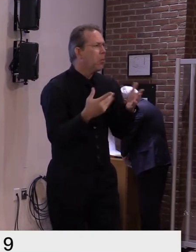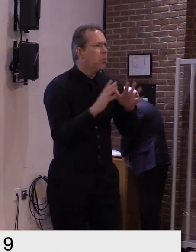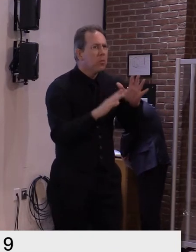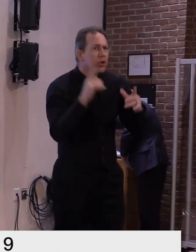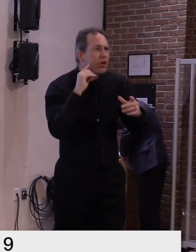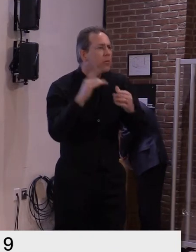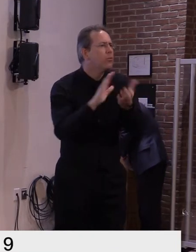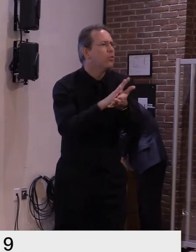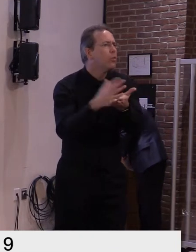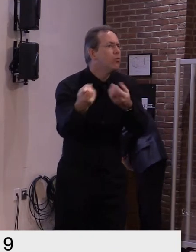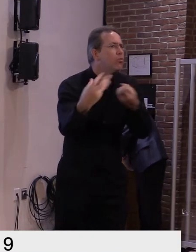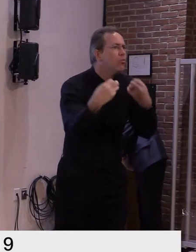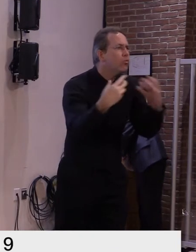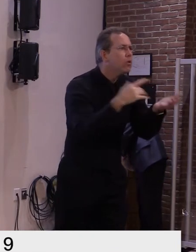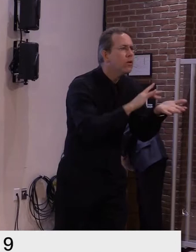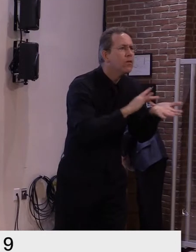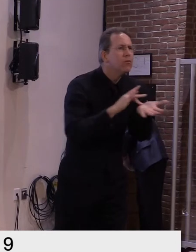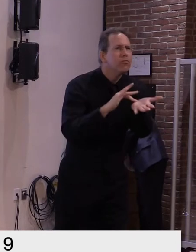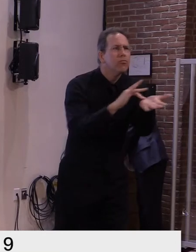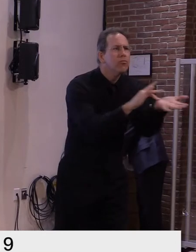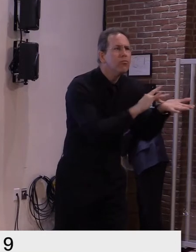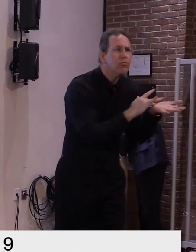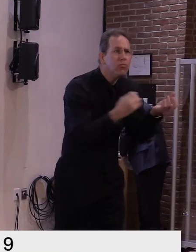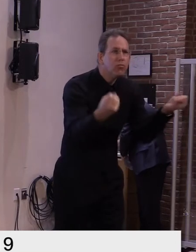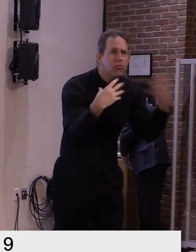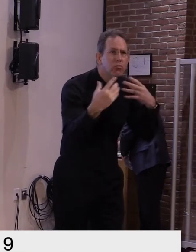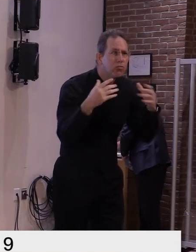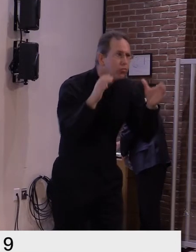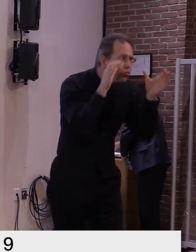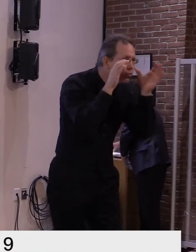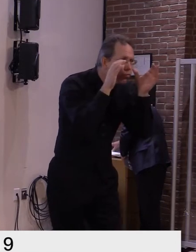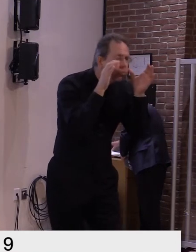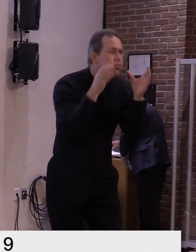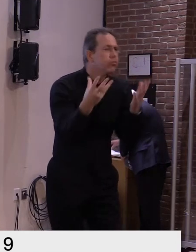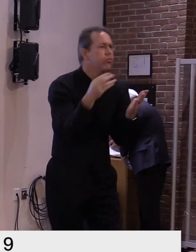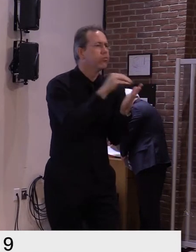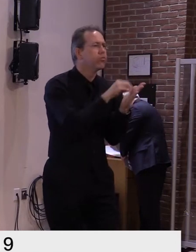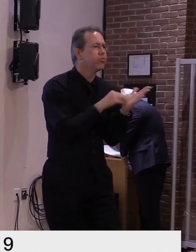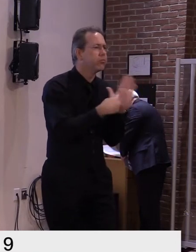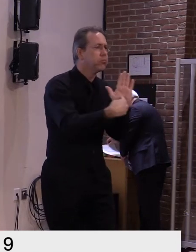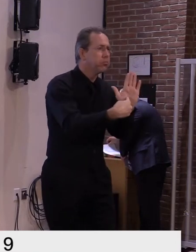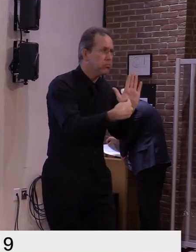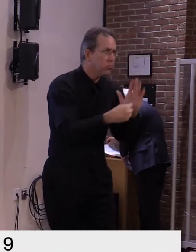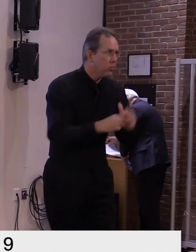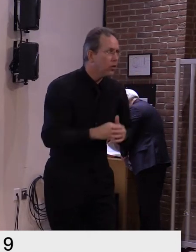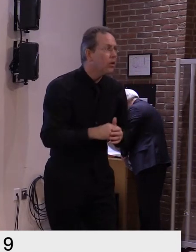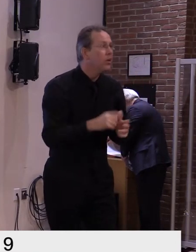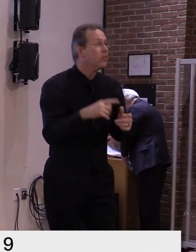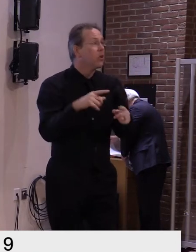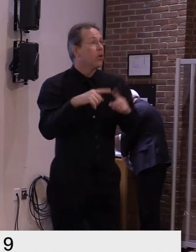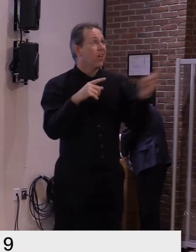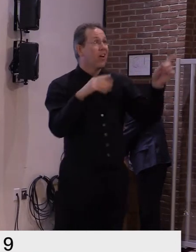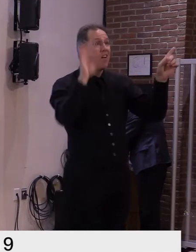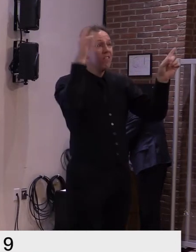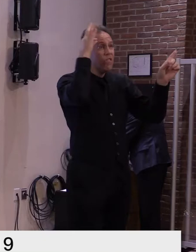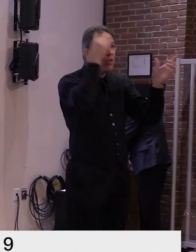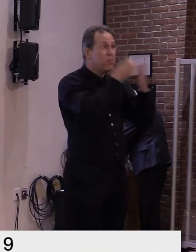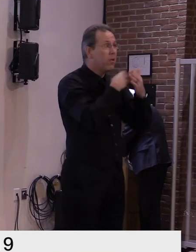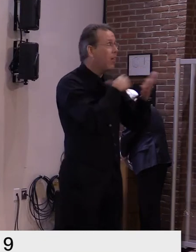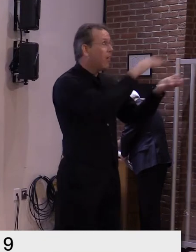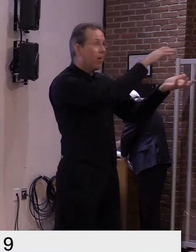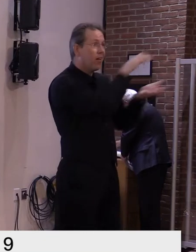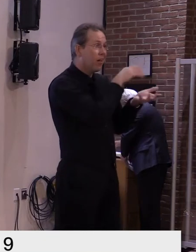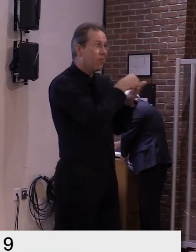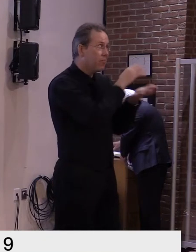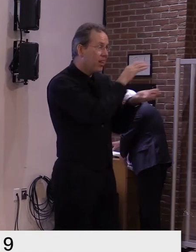help coordinate the use of federal dollars to support the work, and also to coordinate the deployment of other state resources such as mental health to